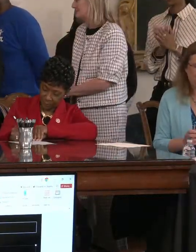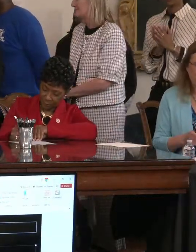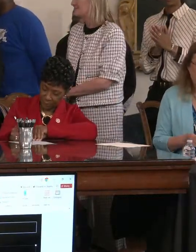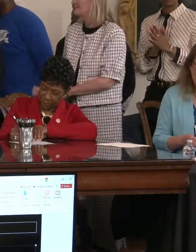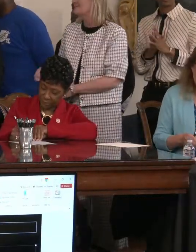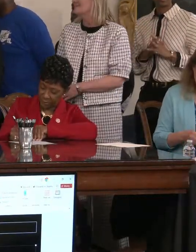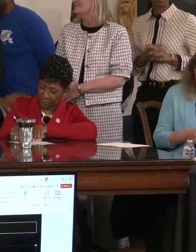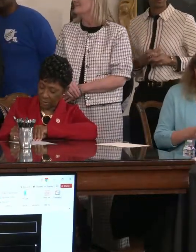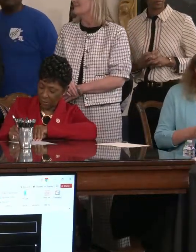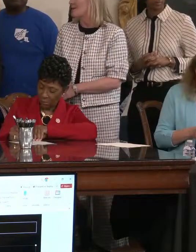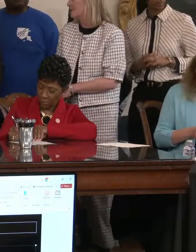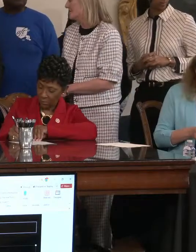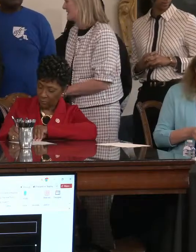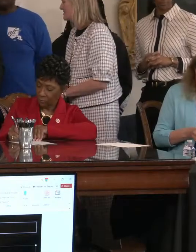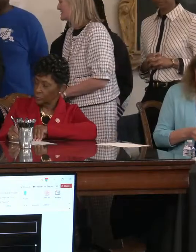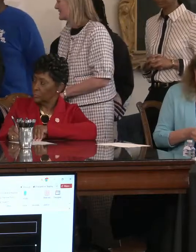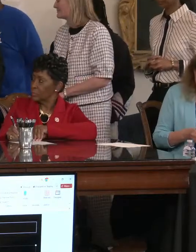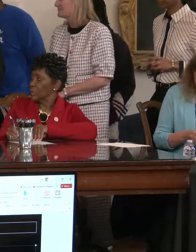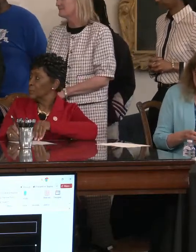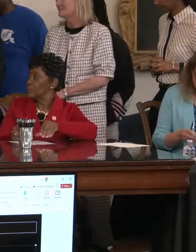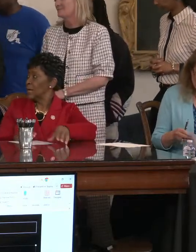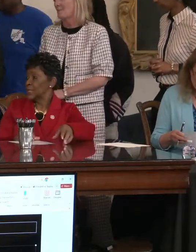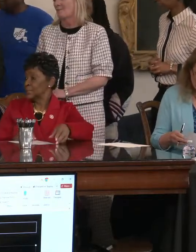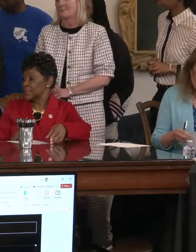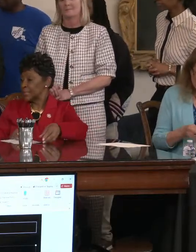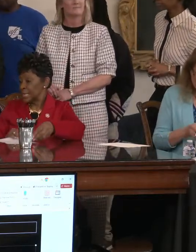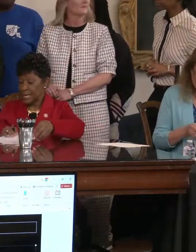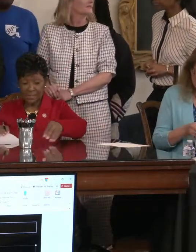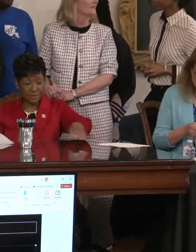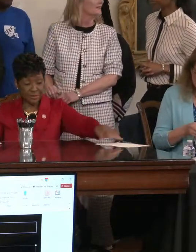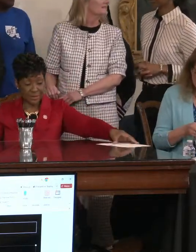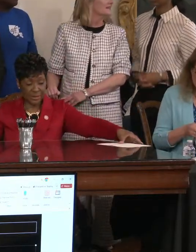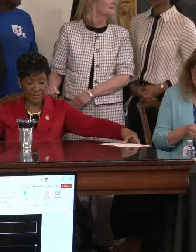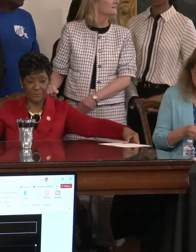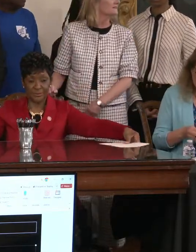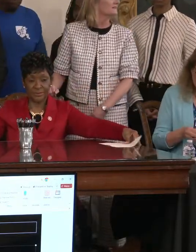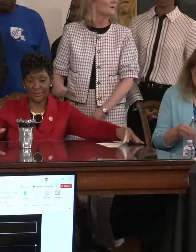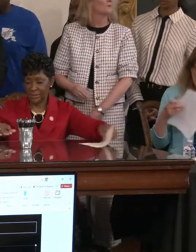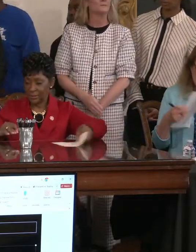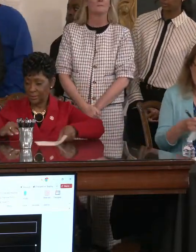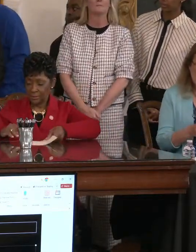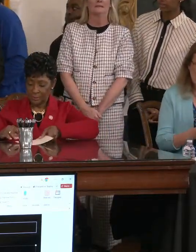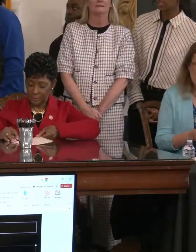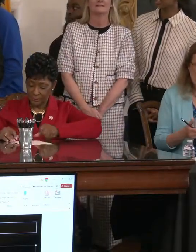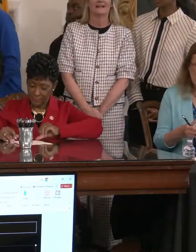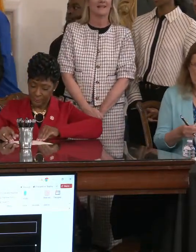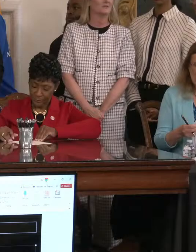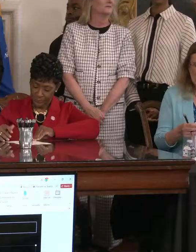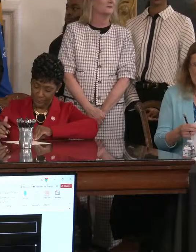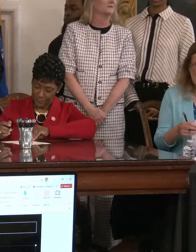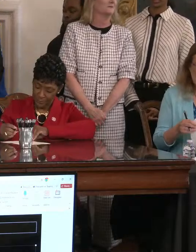Public Employee Relations Act. Alterations. They want public.